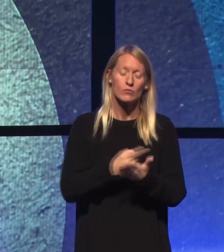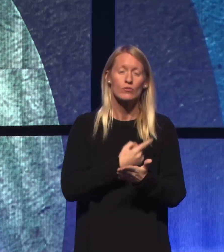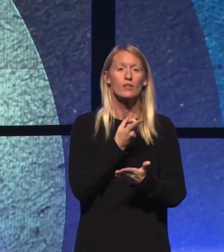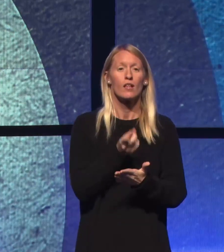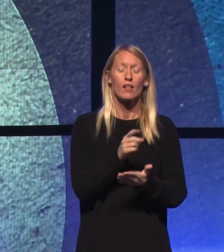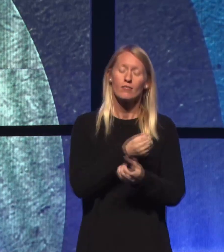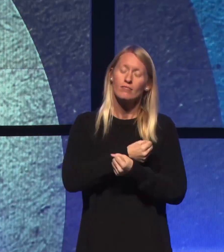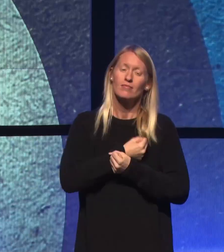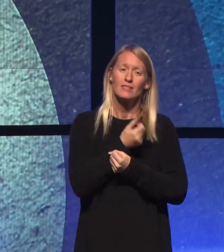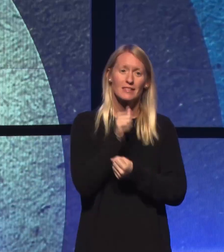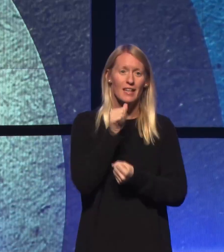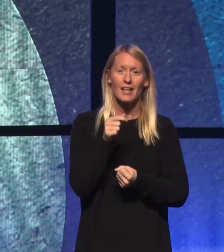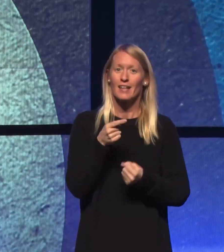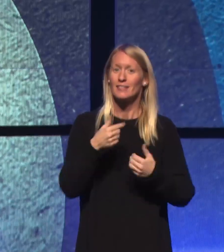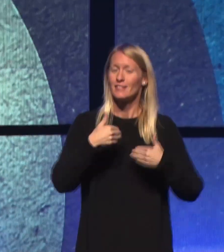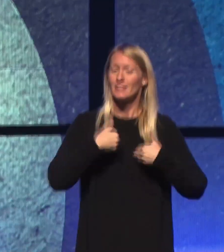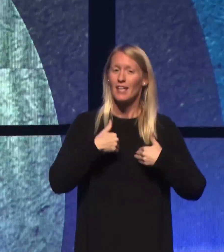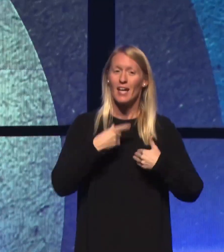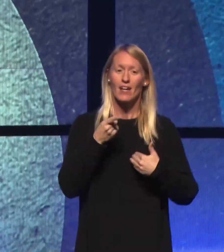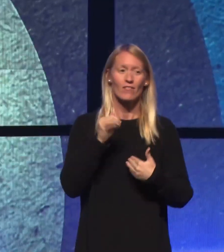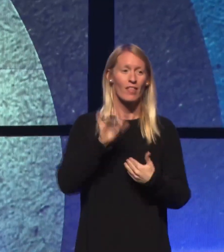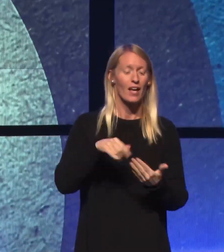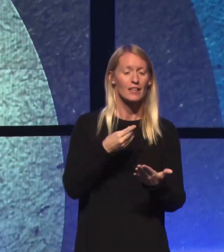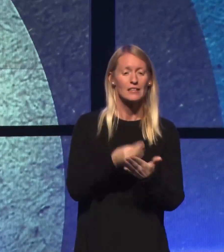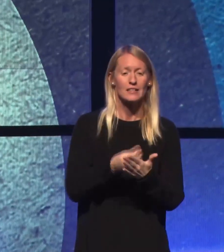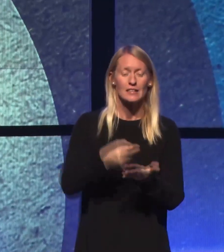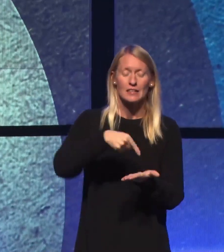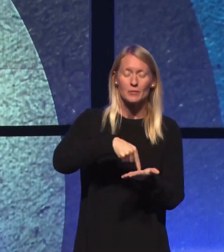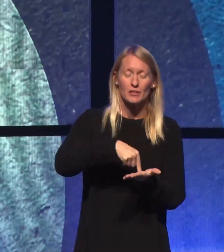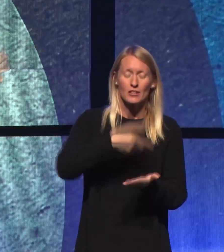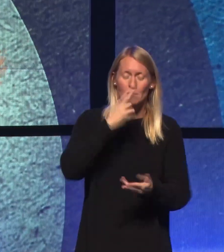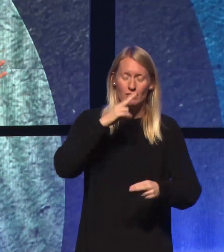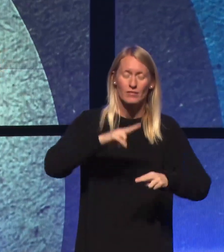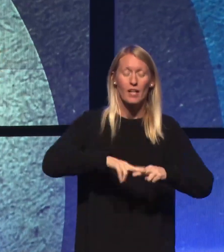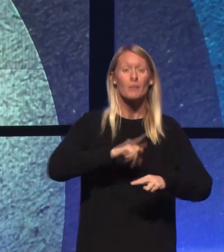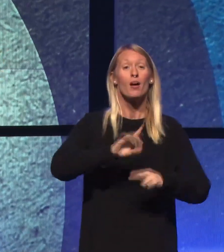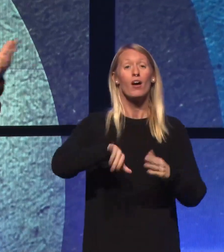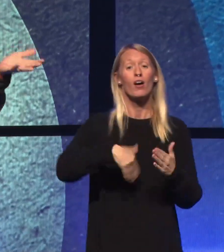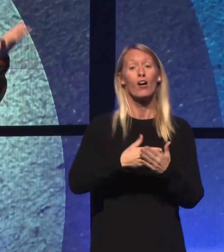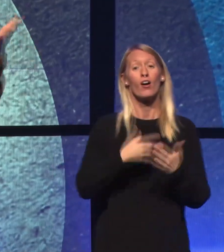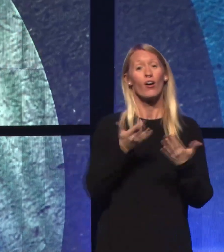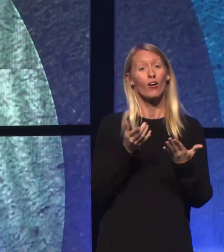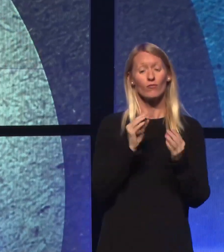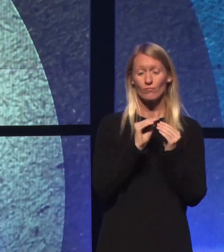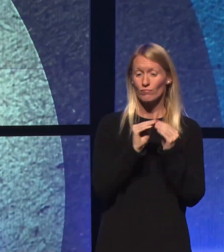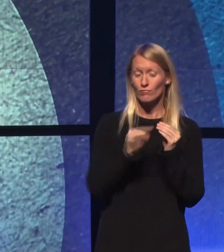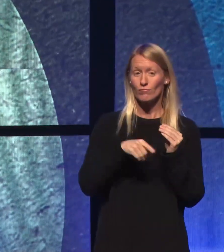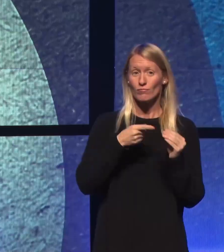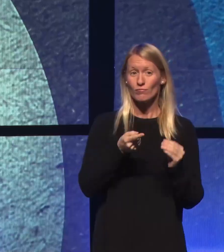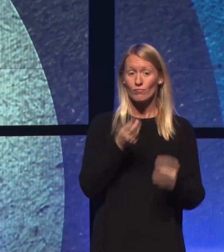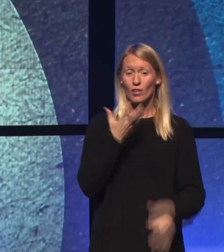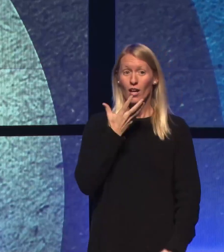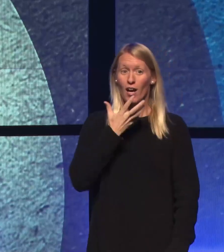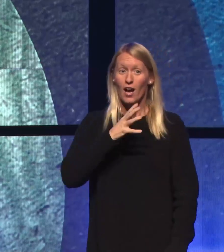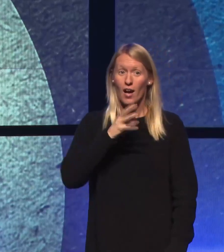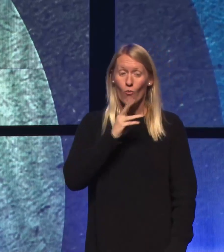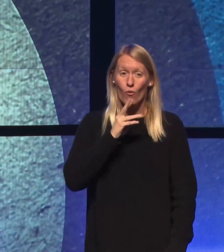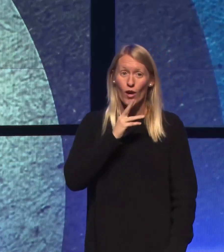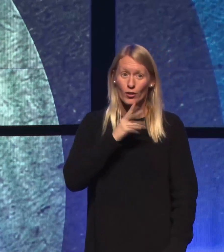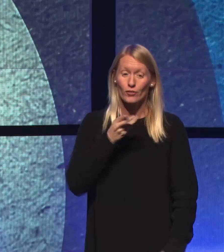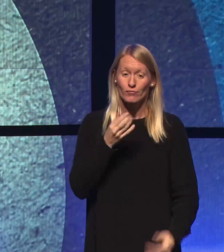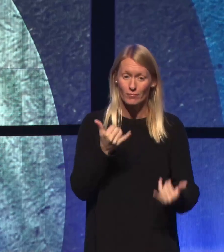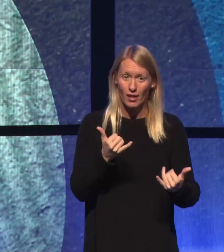in the budget so that was a fun moment. But it's all fixed. So if you're grateful for hot water, maybe over the next